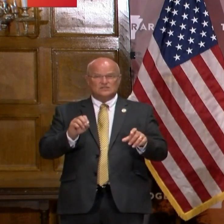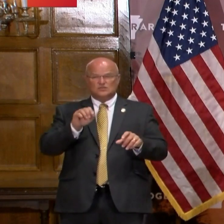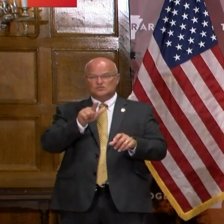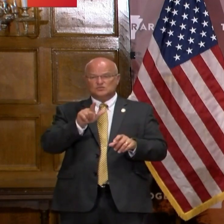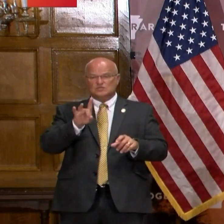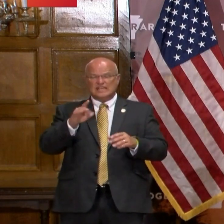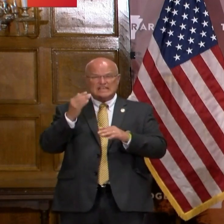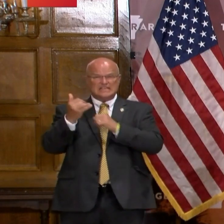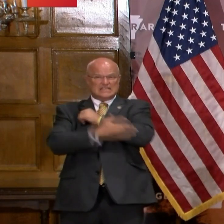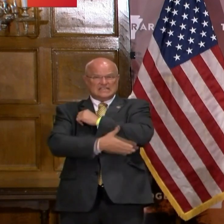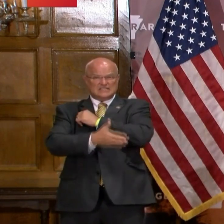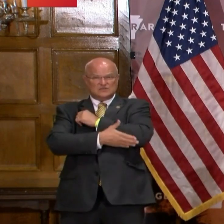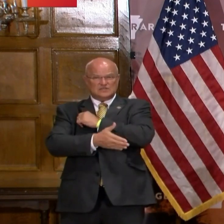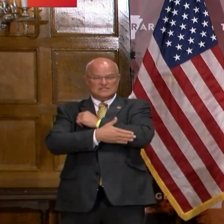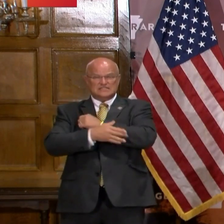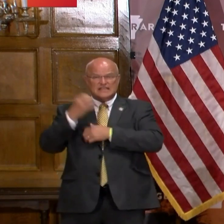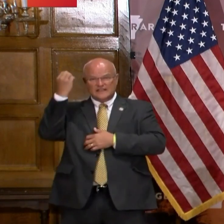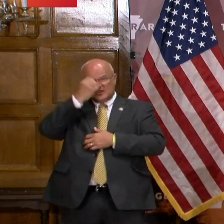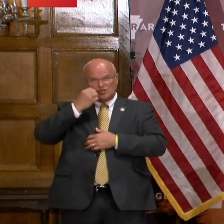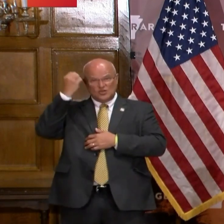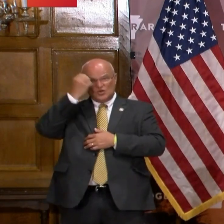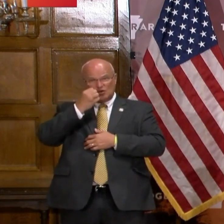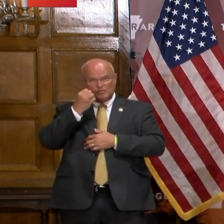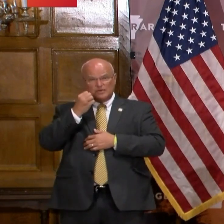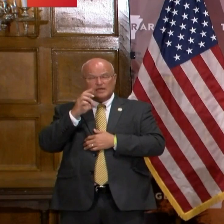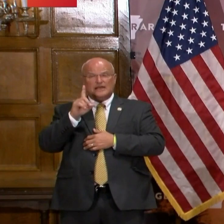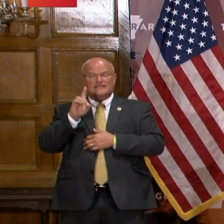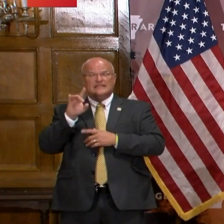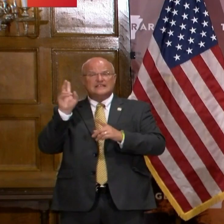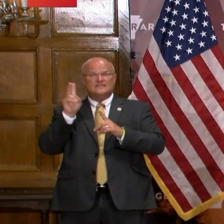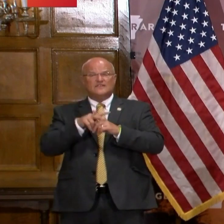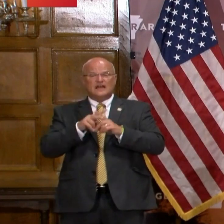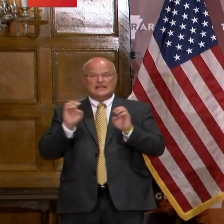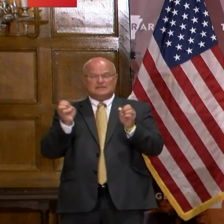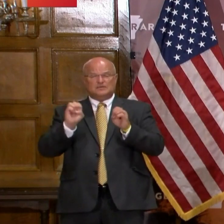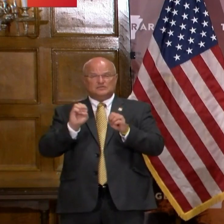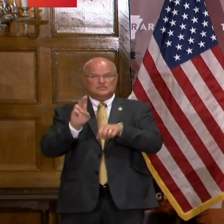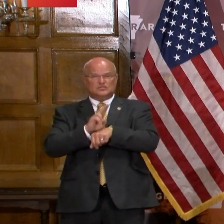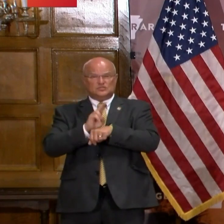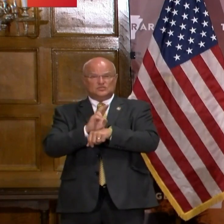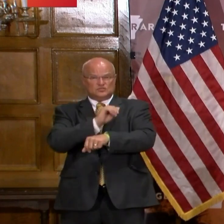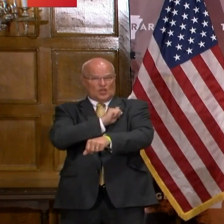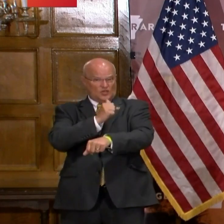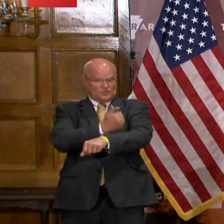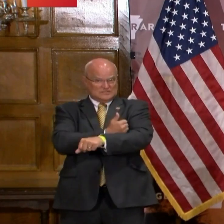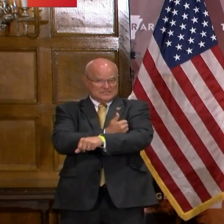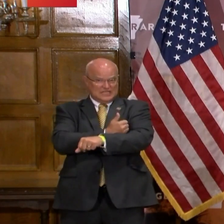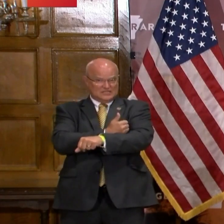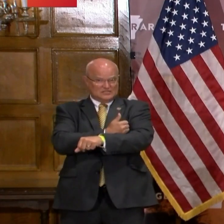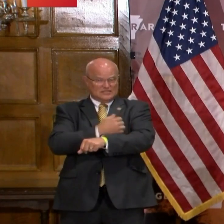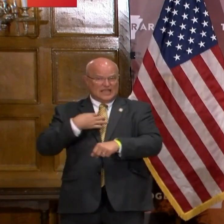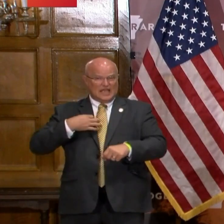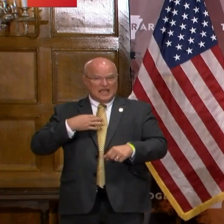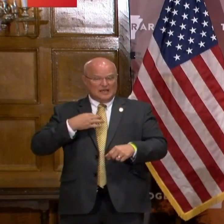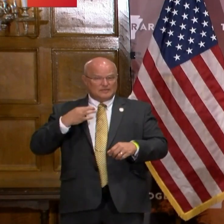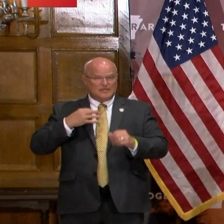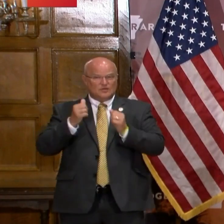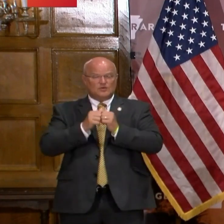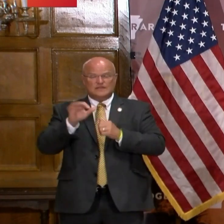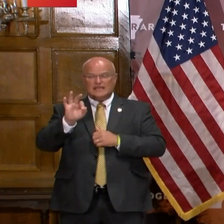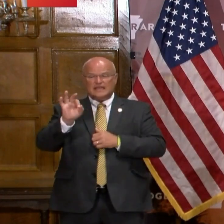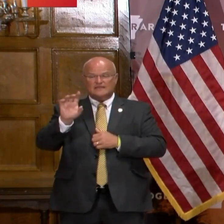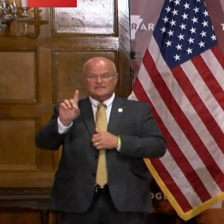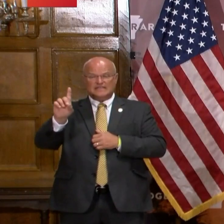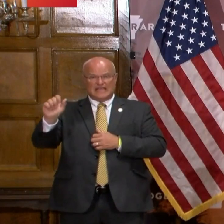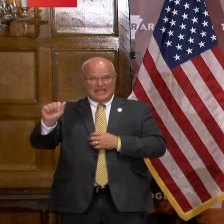28 countries in the European Union. They did file an emergency use authorization application with the